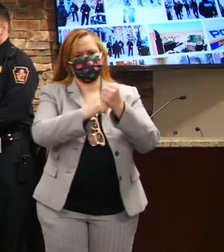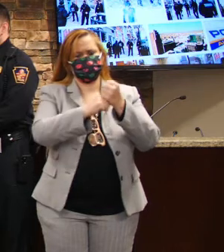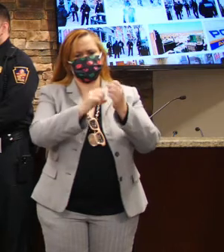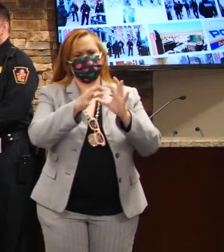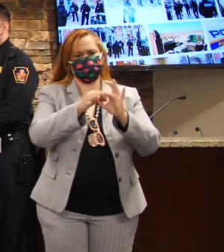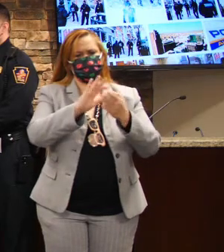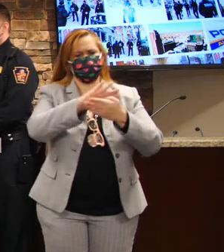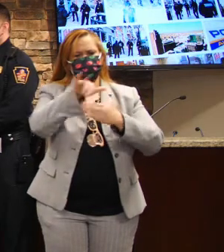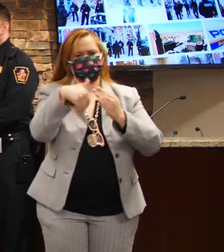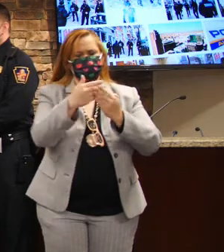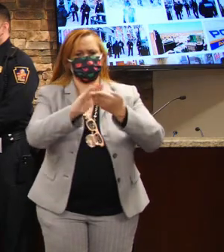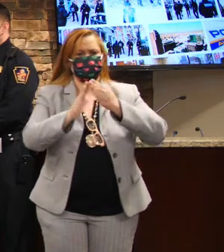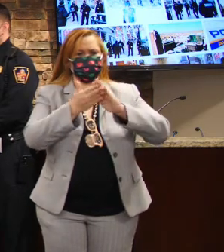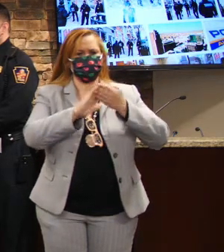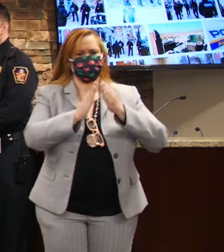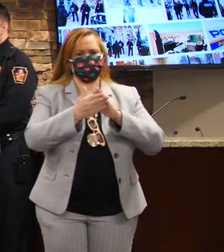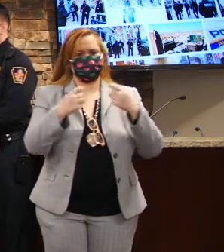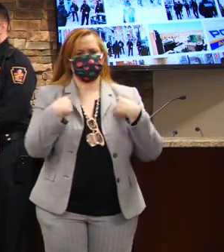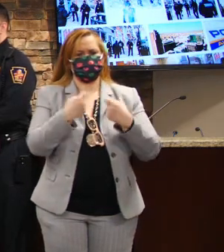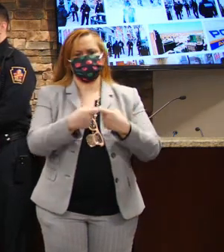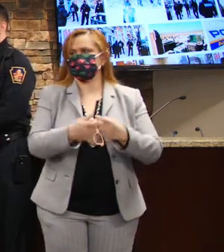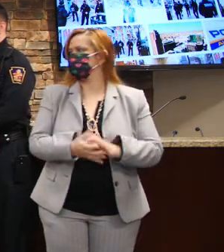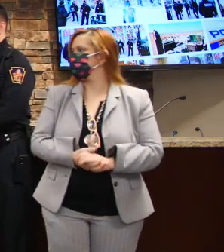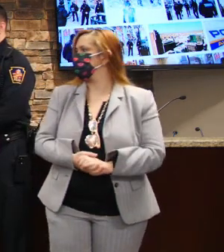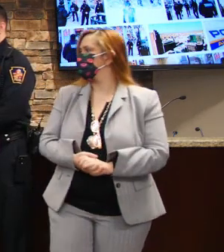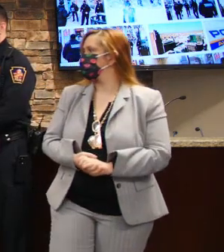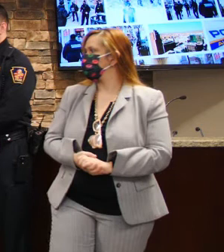on their own and I did not ask them to be here.